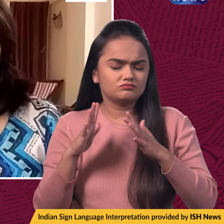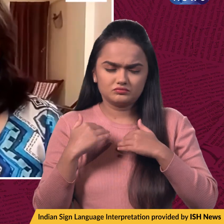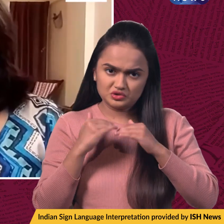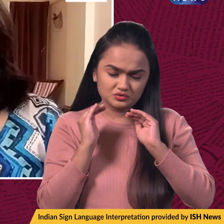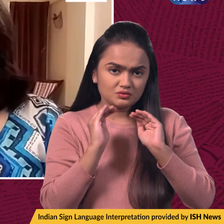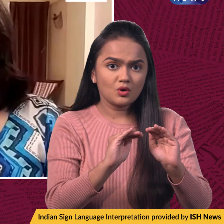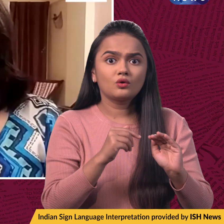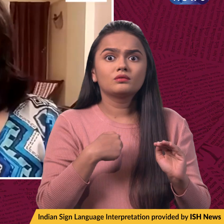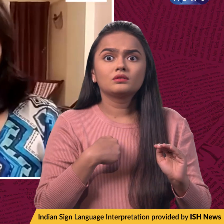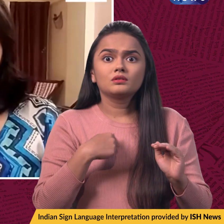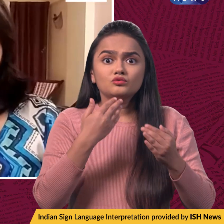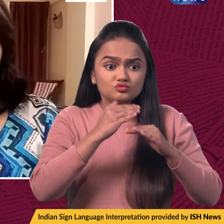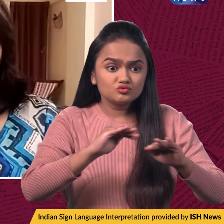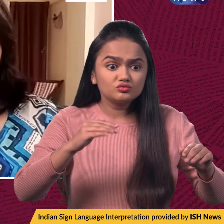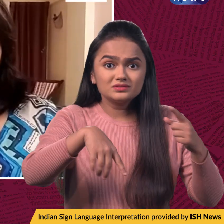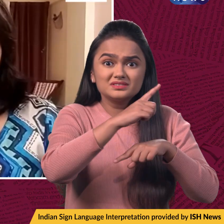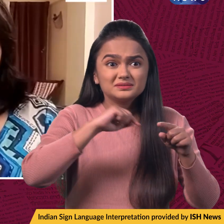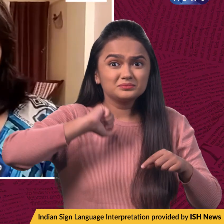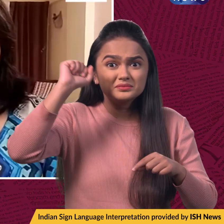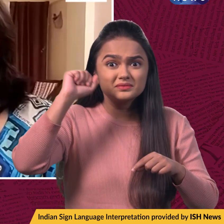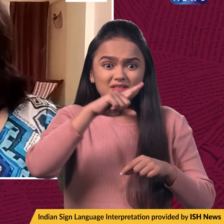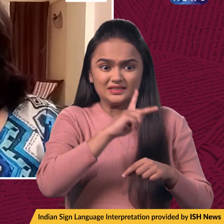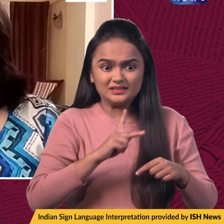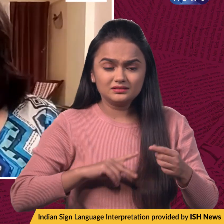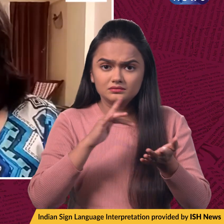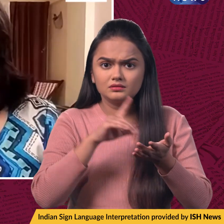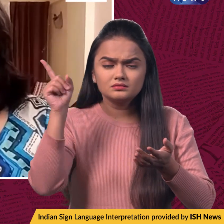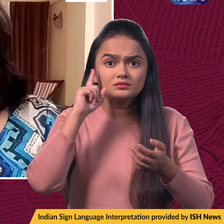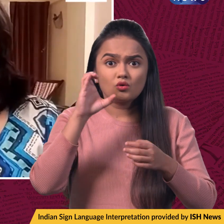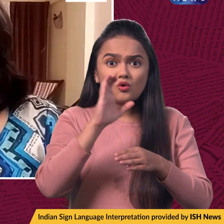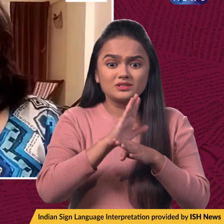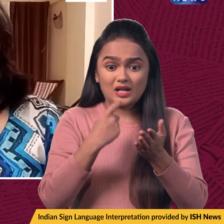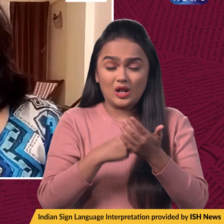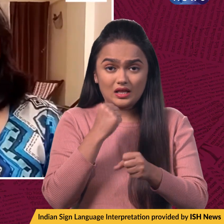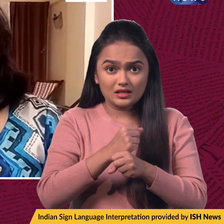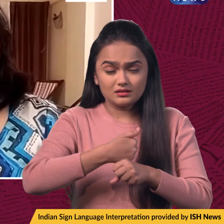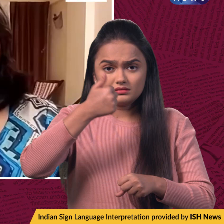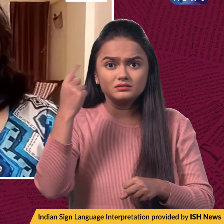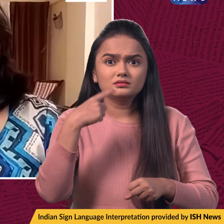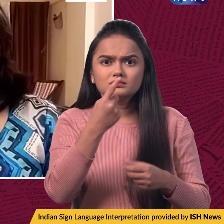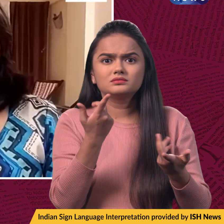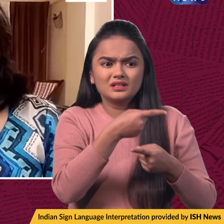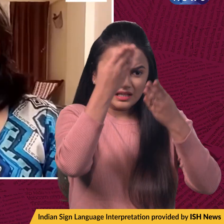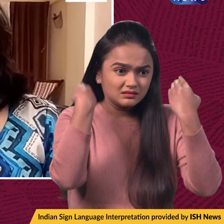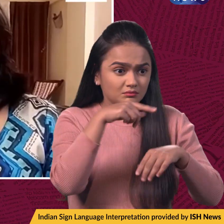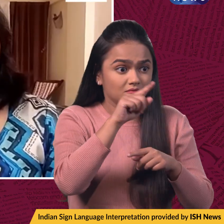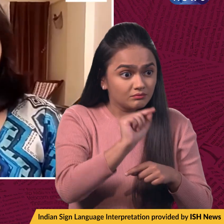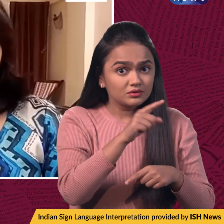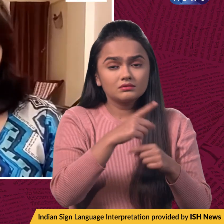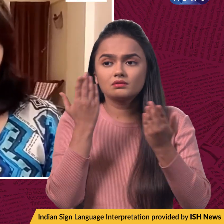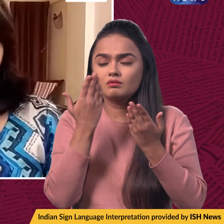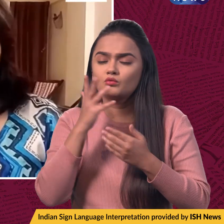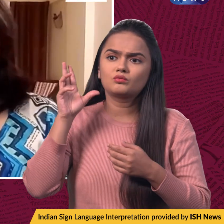of the students who are protesting in the state of Karnataka. Congress leader Rahul Gandhi said that letting students hijab come in the way of